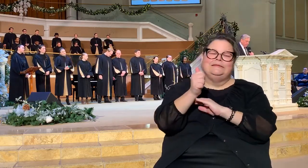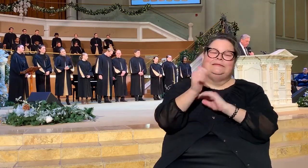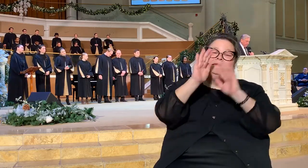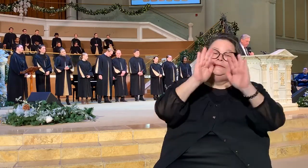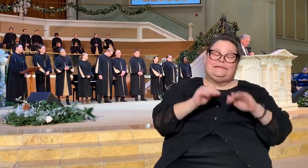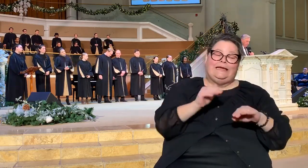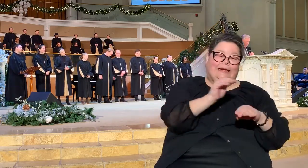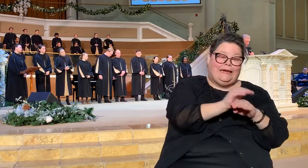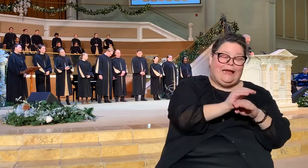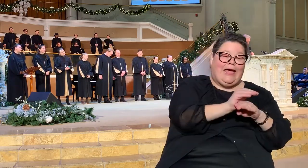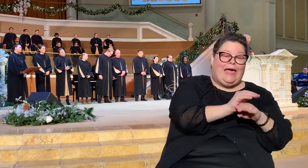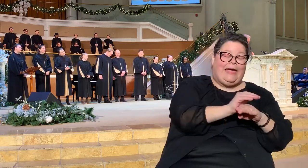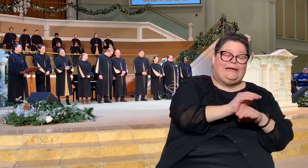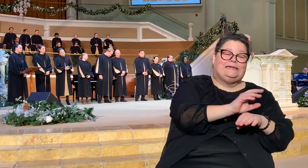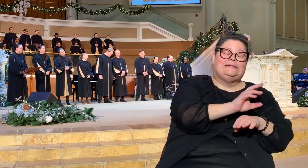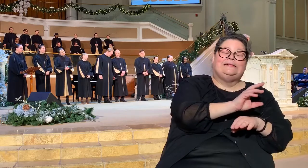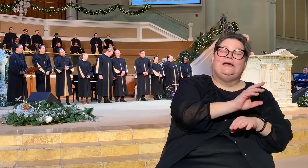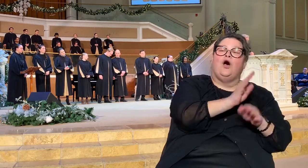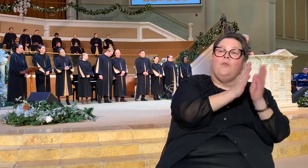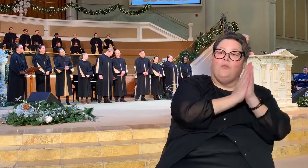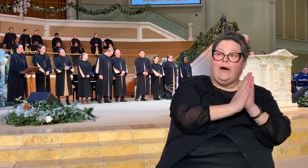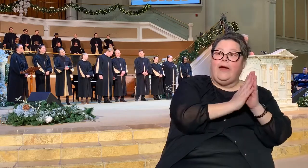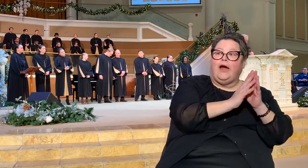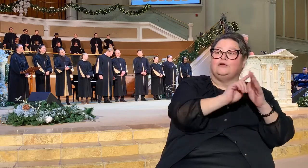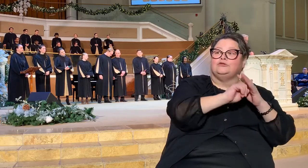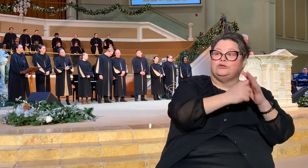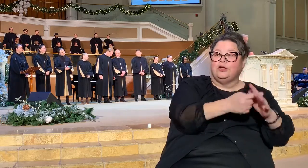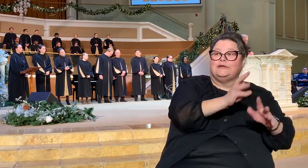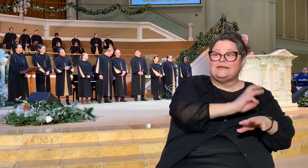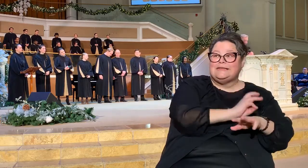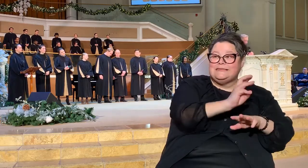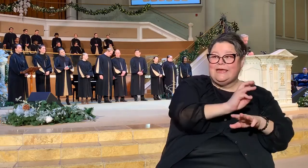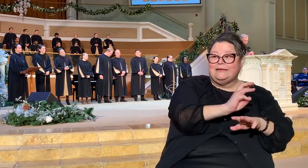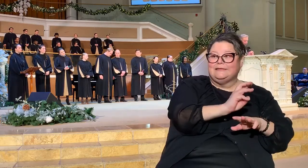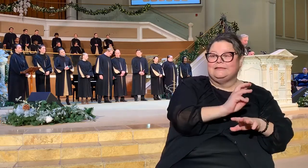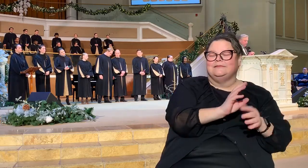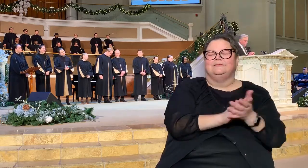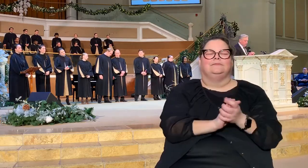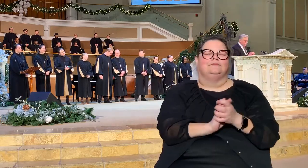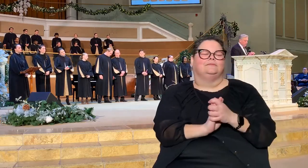And then the worship service at 6:30. And then on,